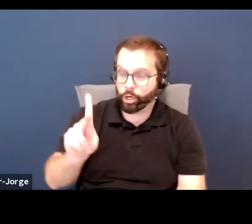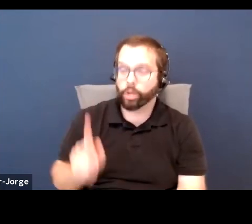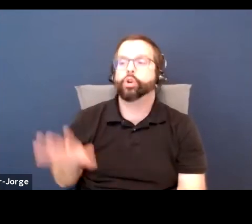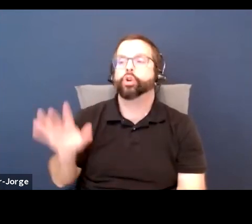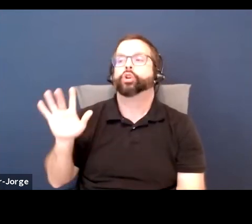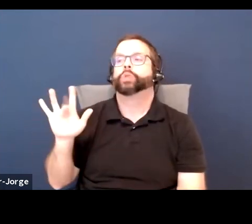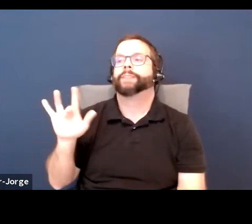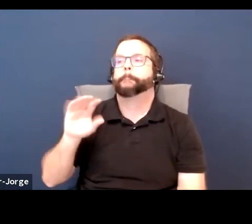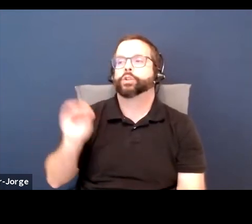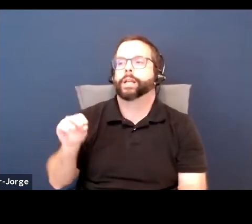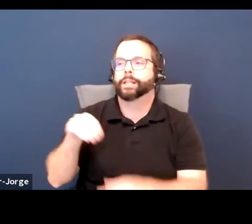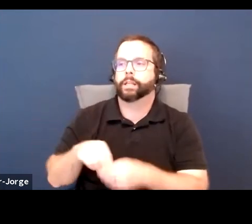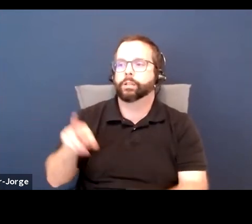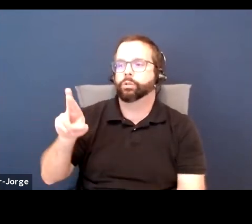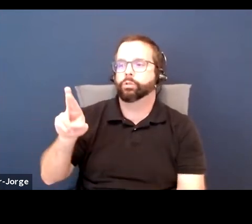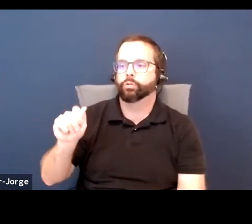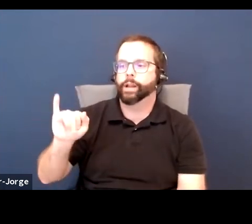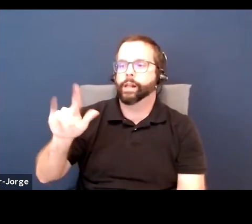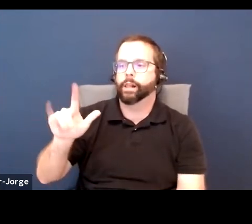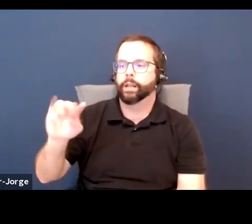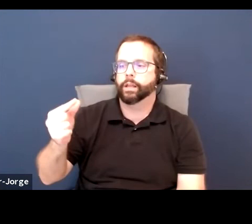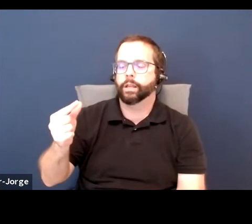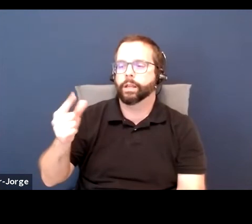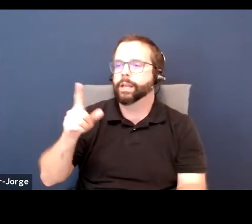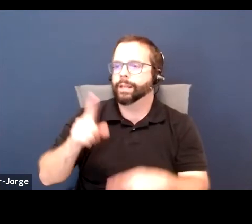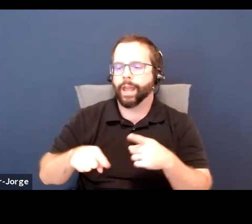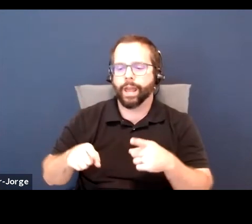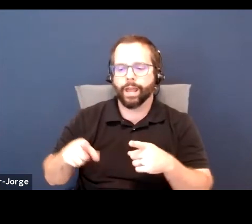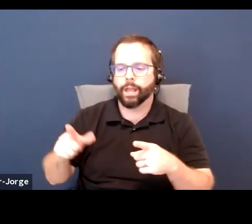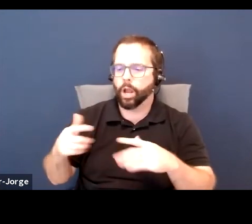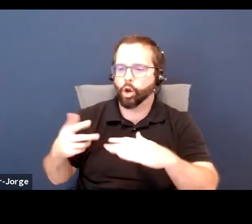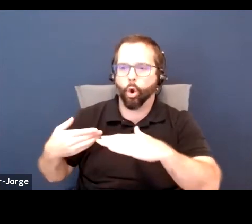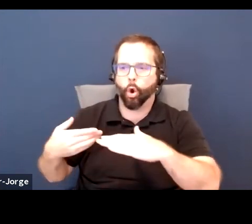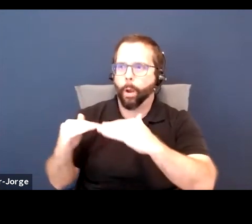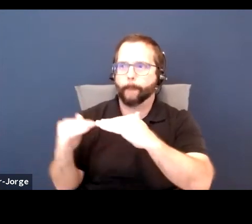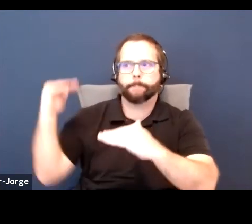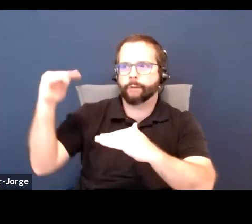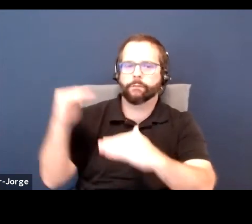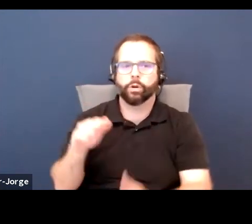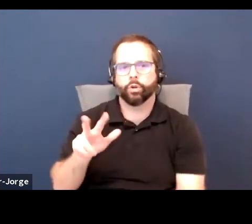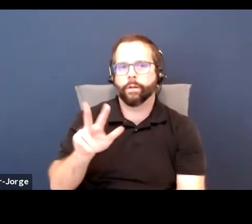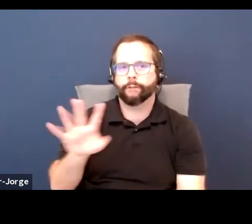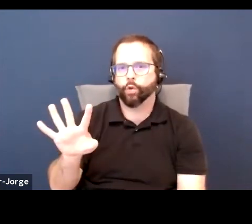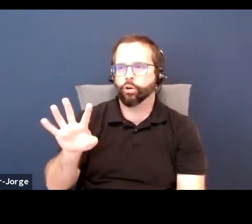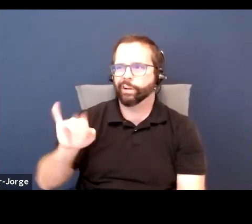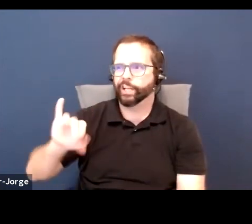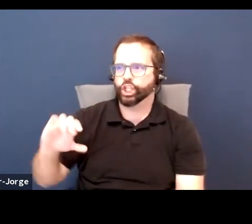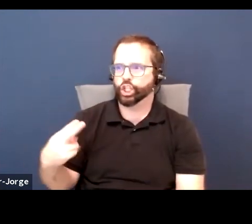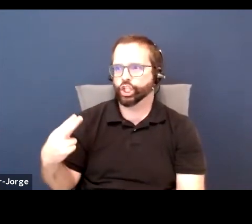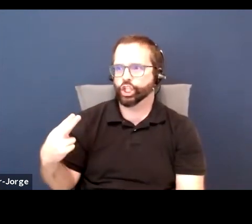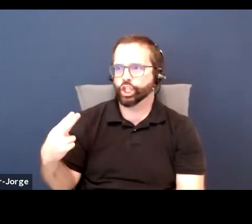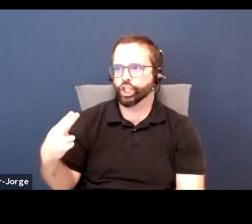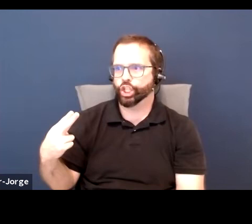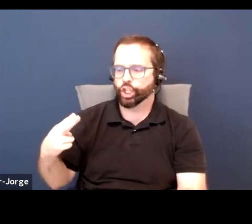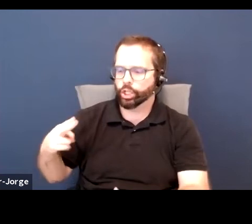be no greater than 34 inches above the ground. And this is to allow, someone who may be using a